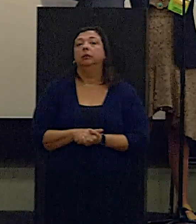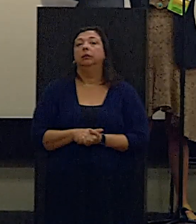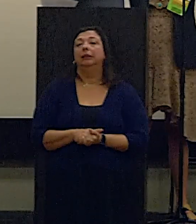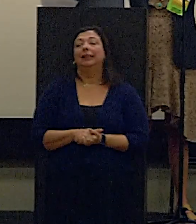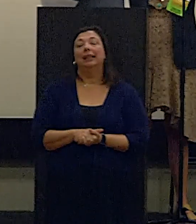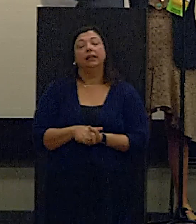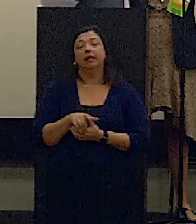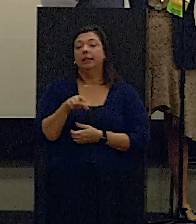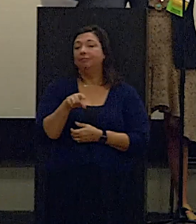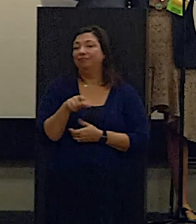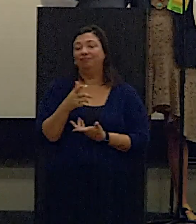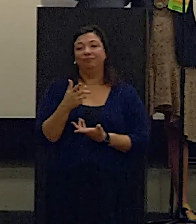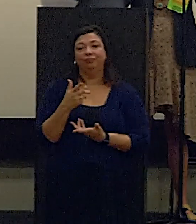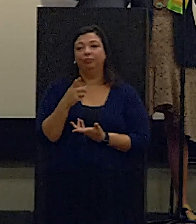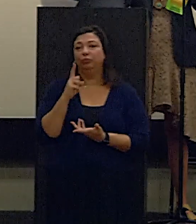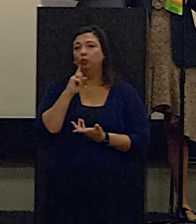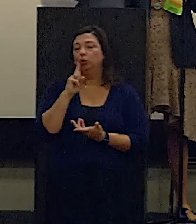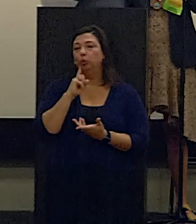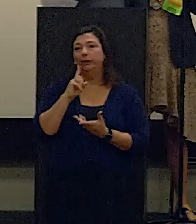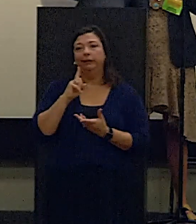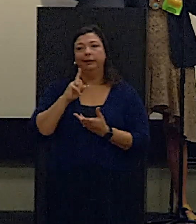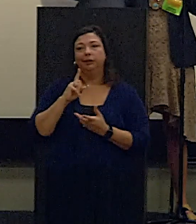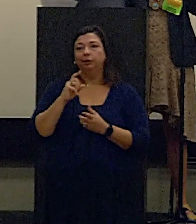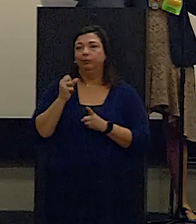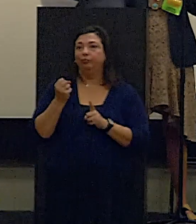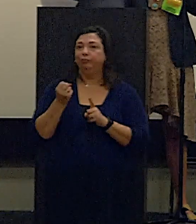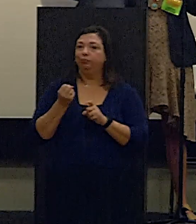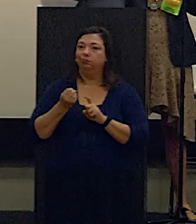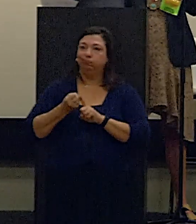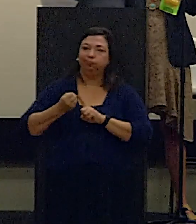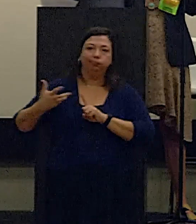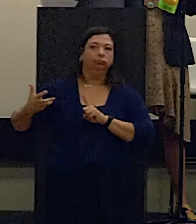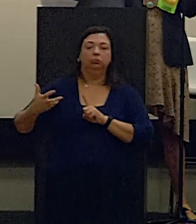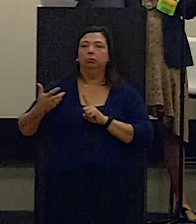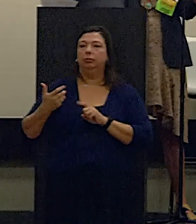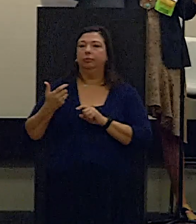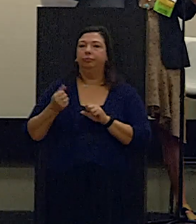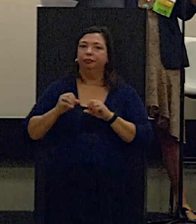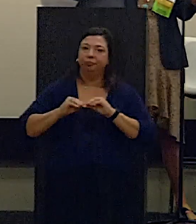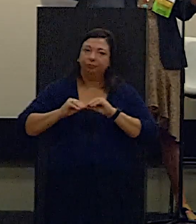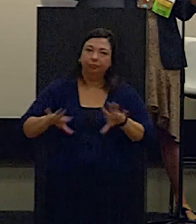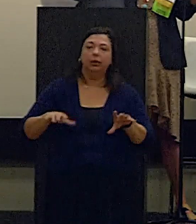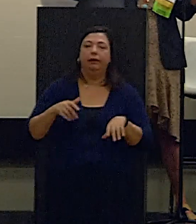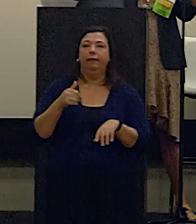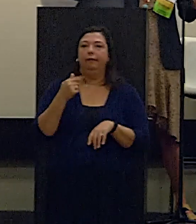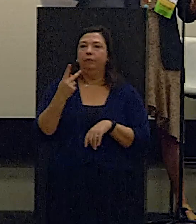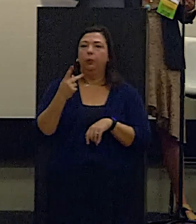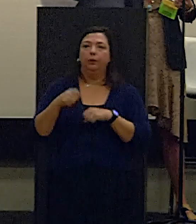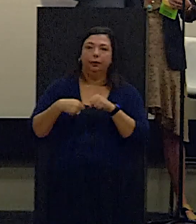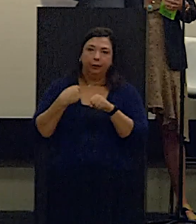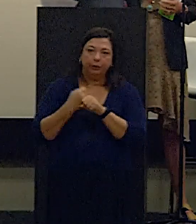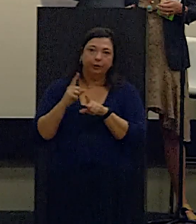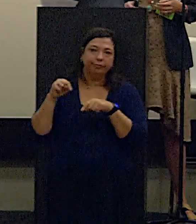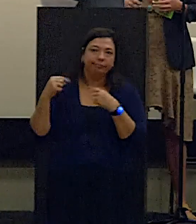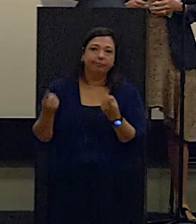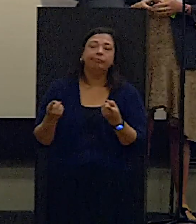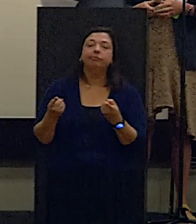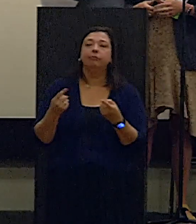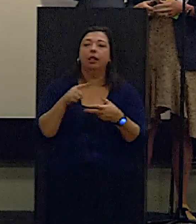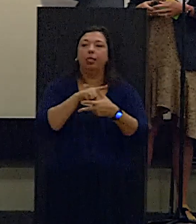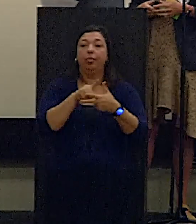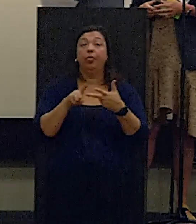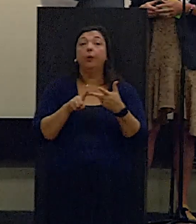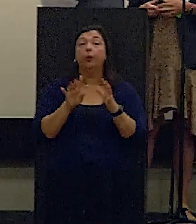has just erupted over the last 2 decades. And why? Well, here are your